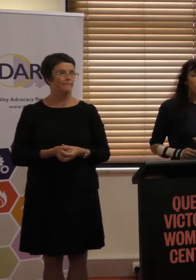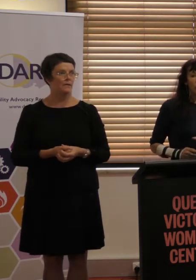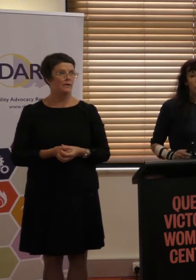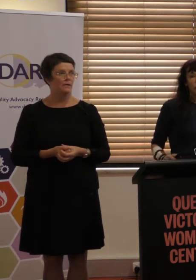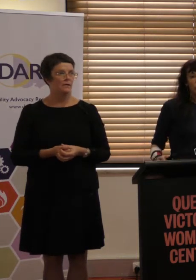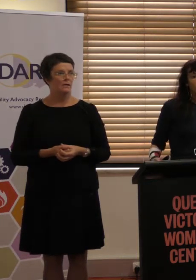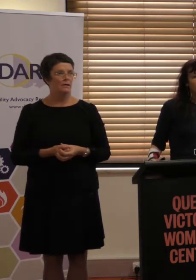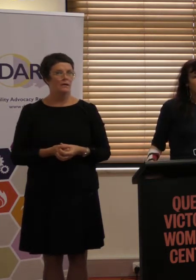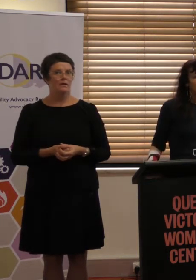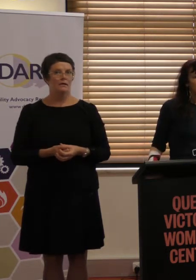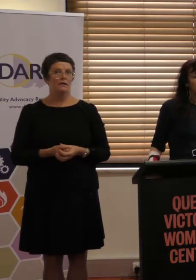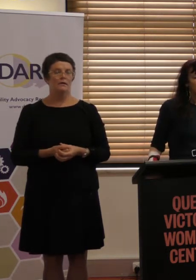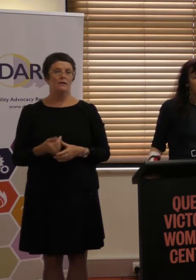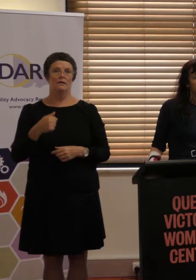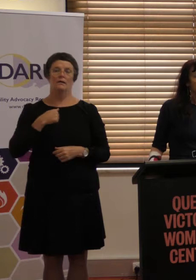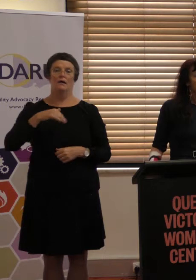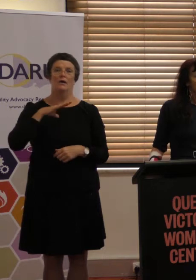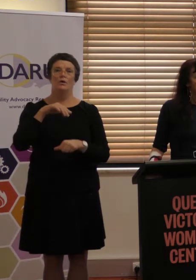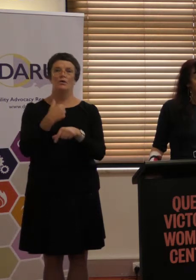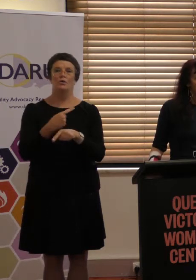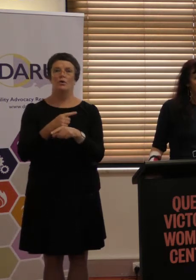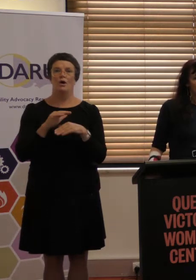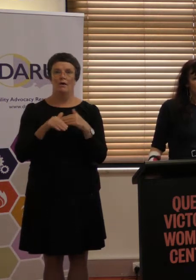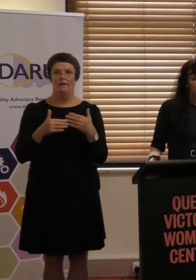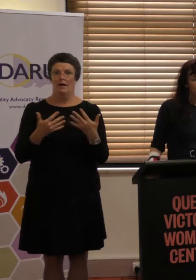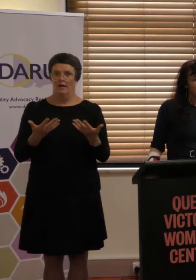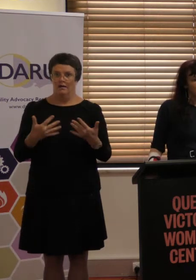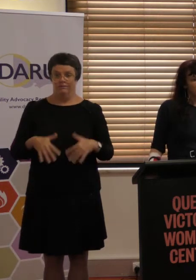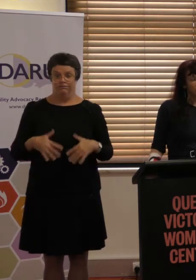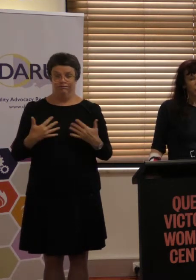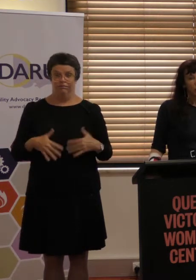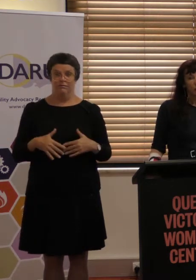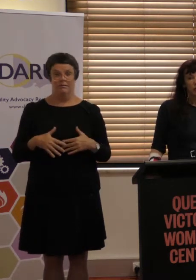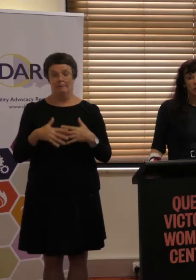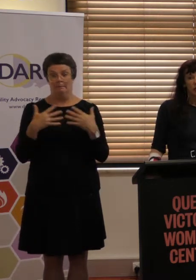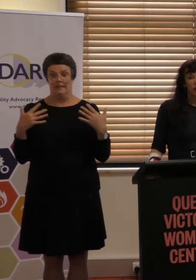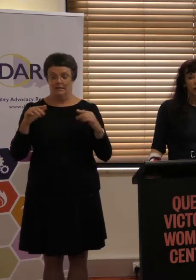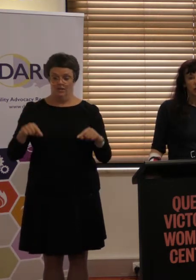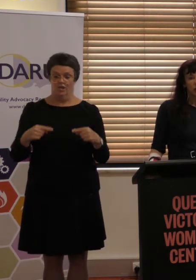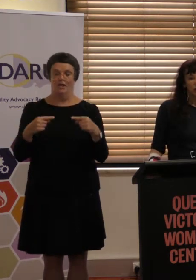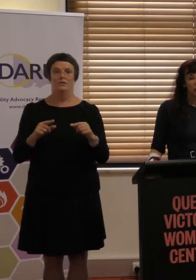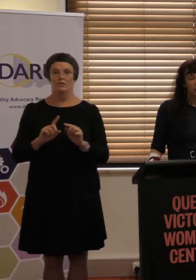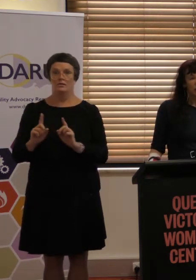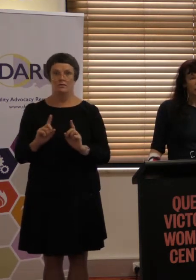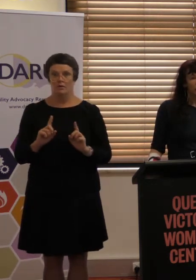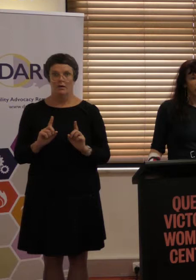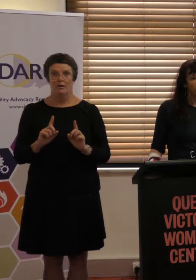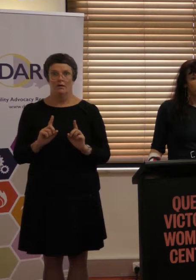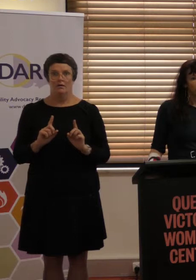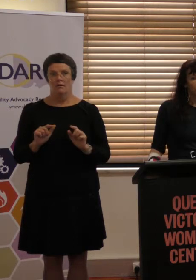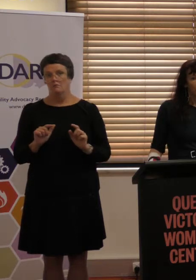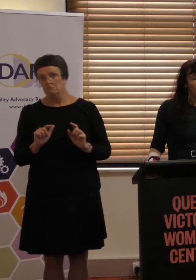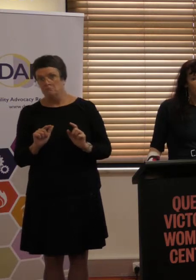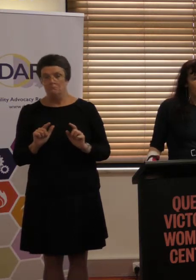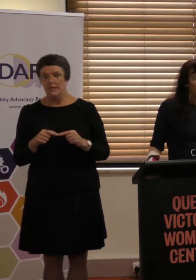So I wanted to talk about, faced with these challenges, the different types of advocacy that are